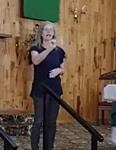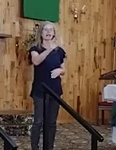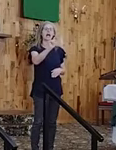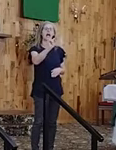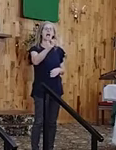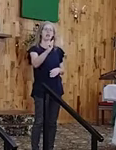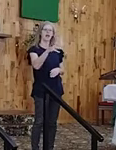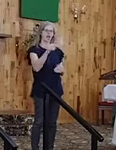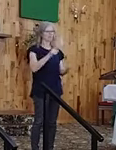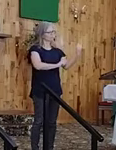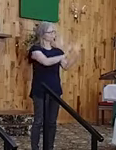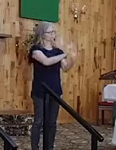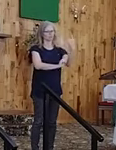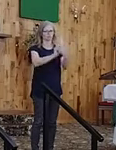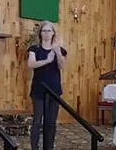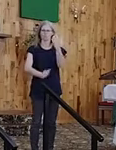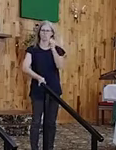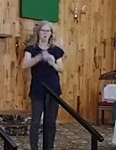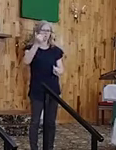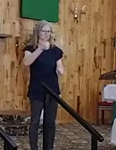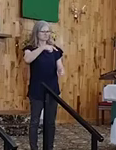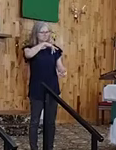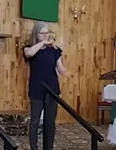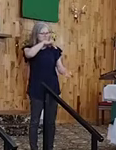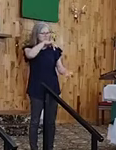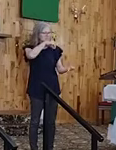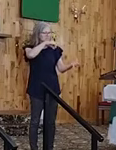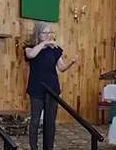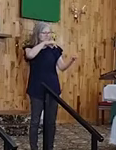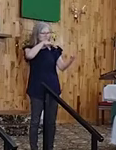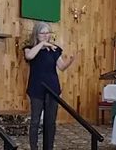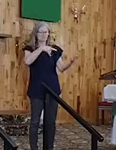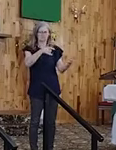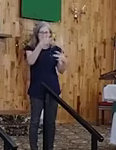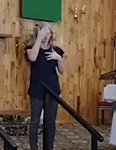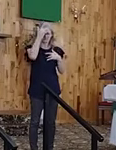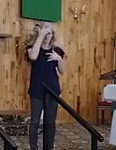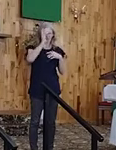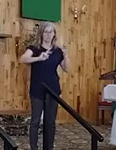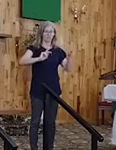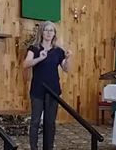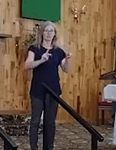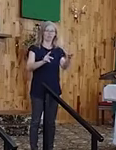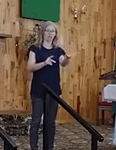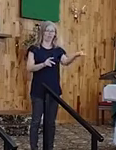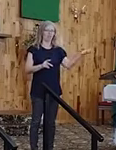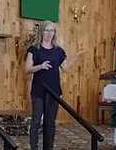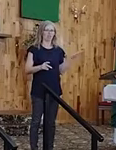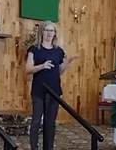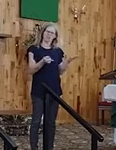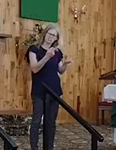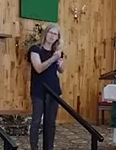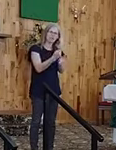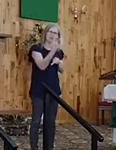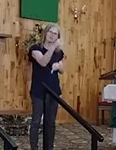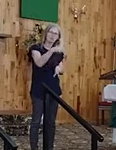the dirtiest, filthiest, most sick and dying people and cared for